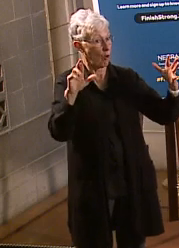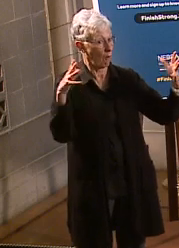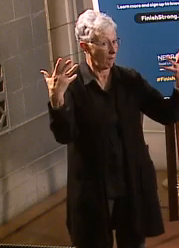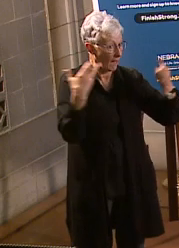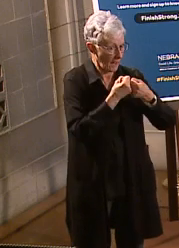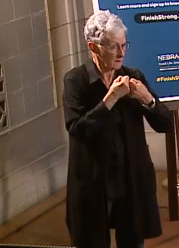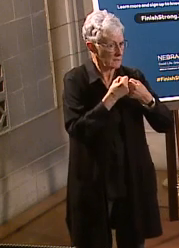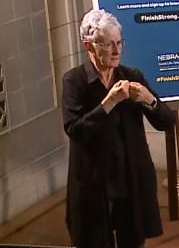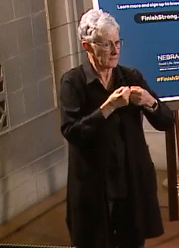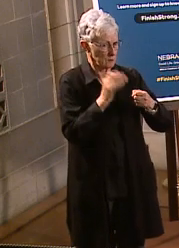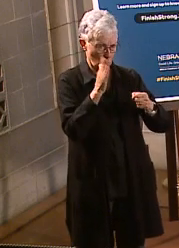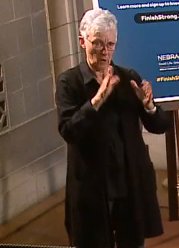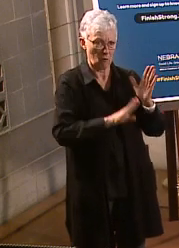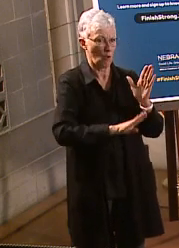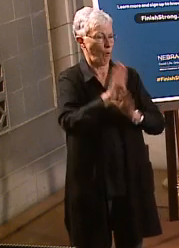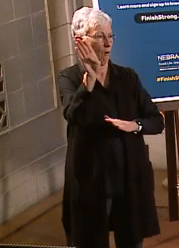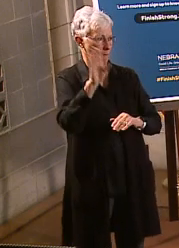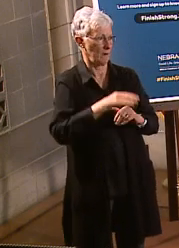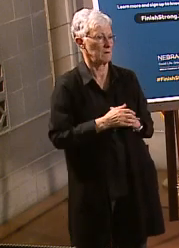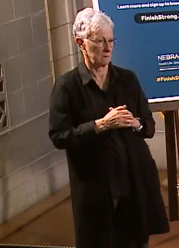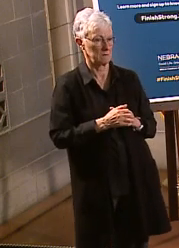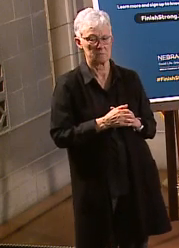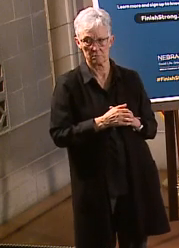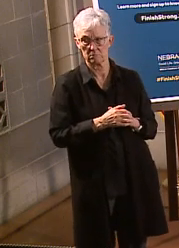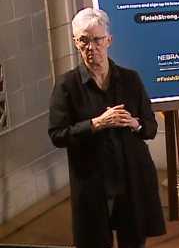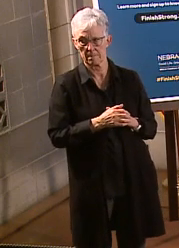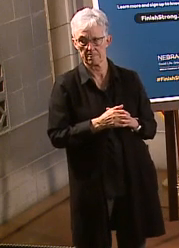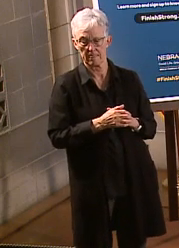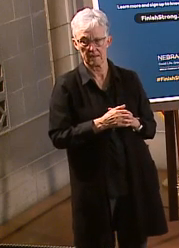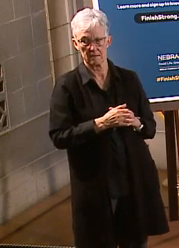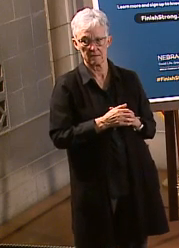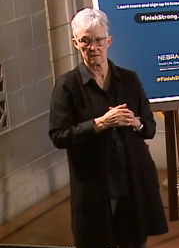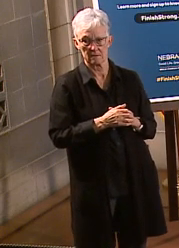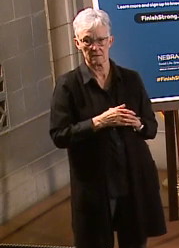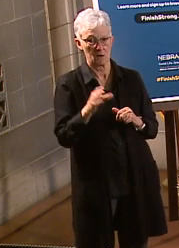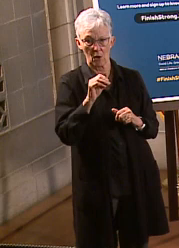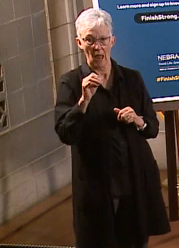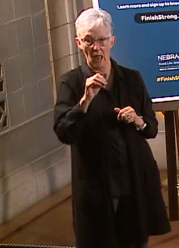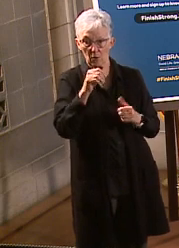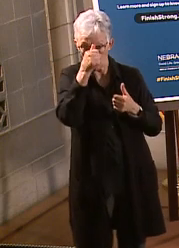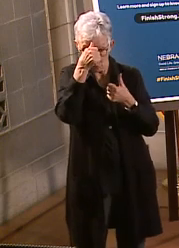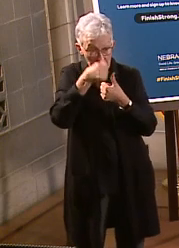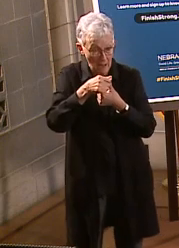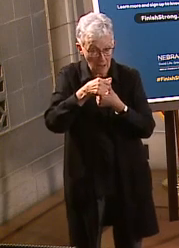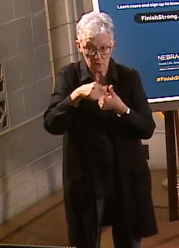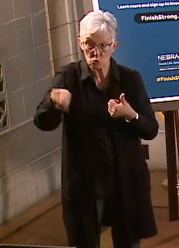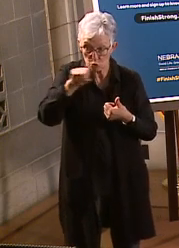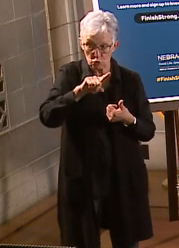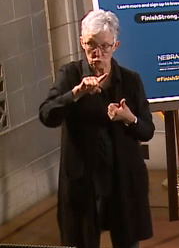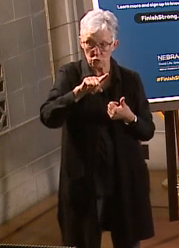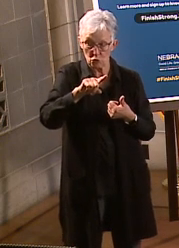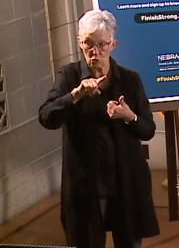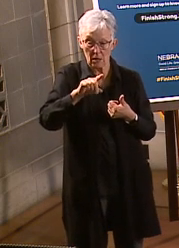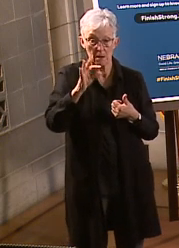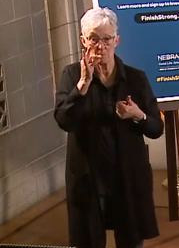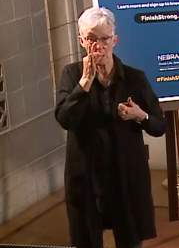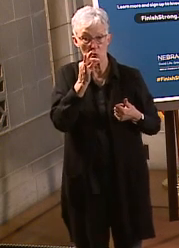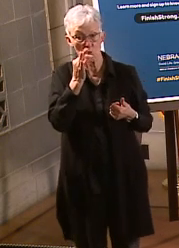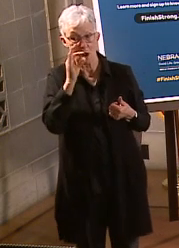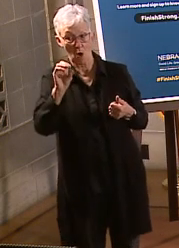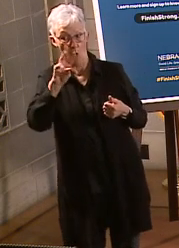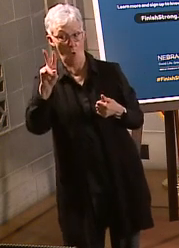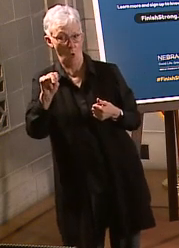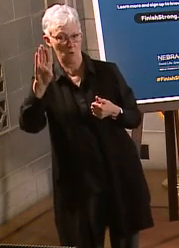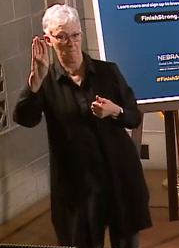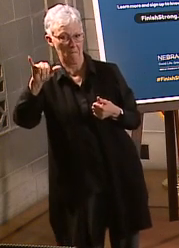here, and also remind them that big marijuana is owned by tobacco. These are big corporations that are trying to not